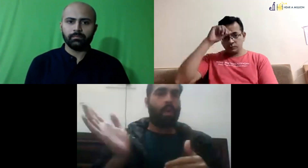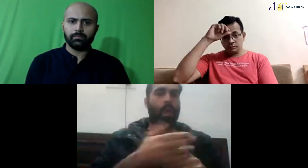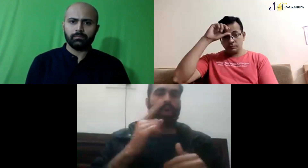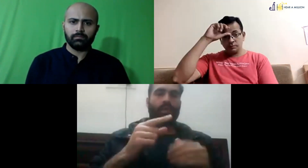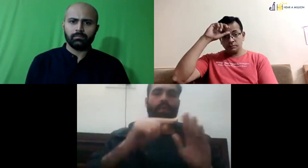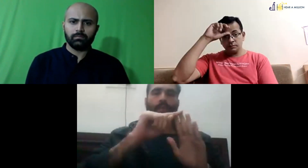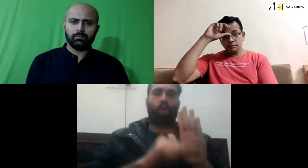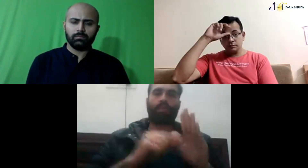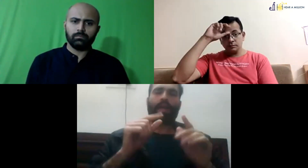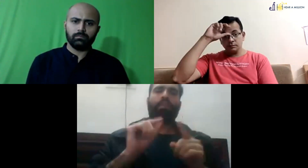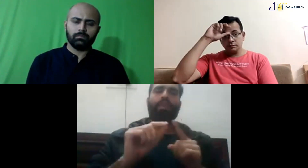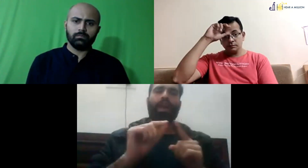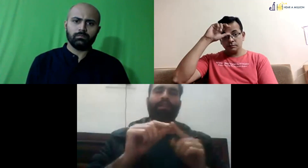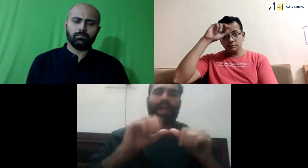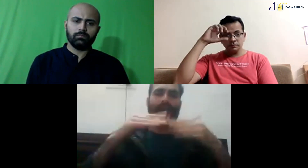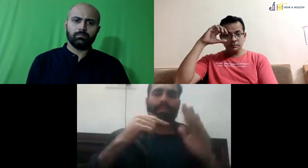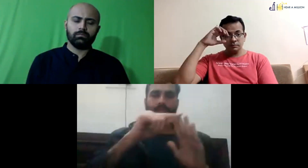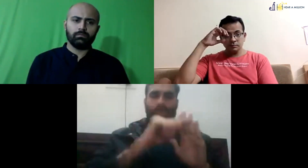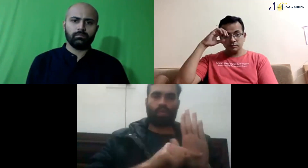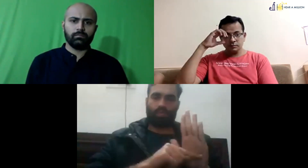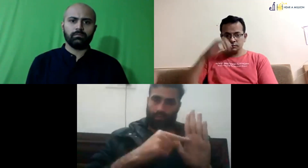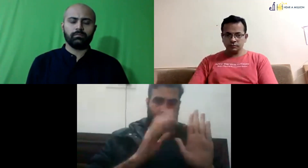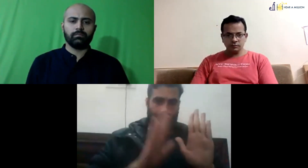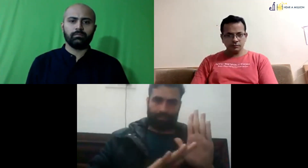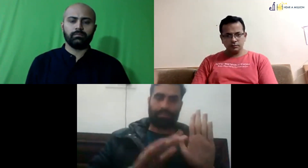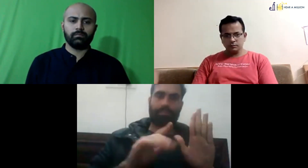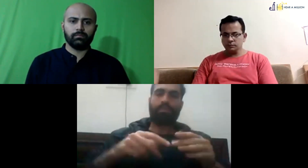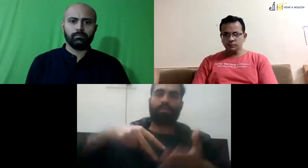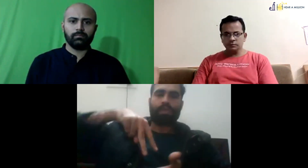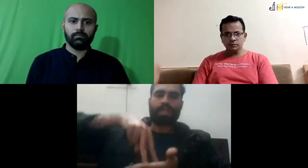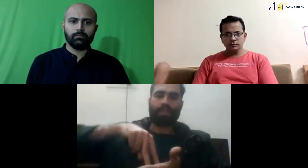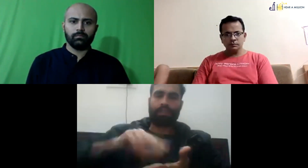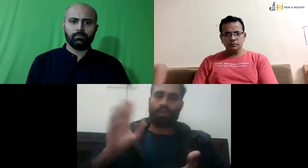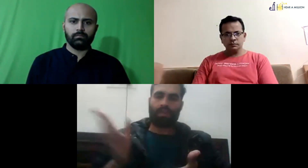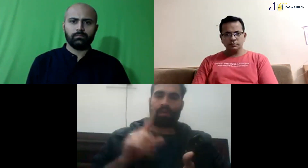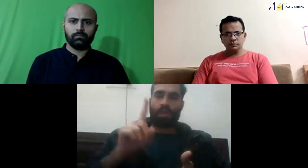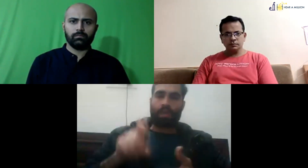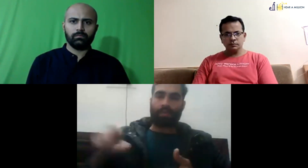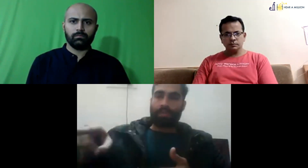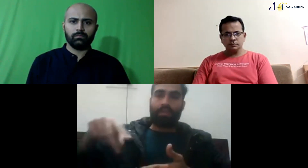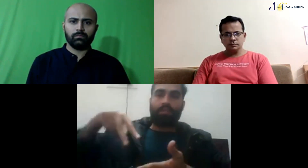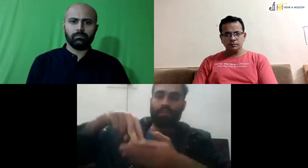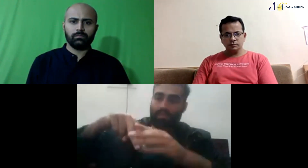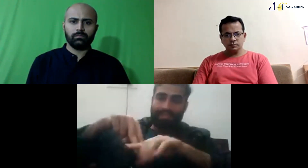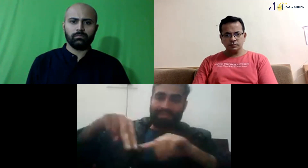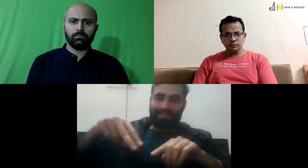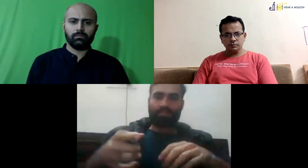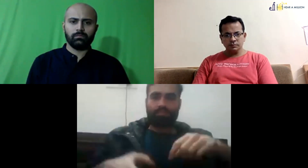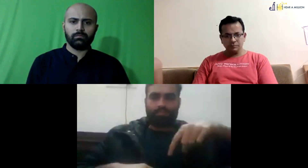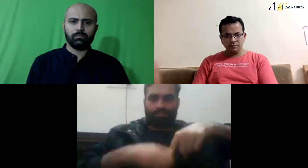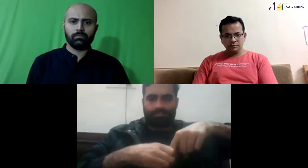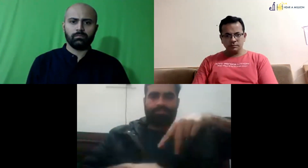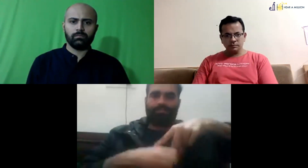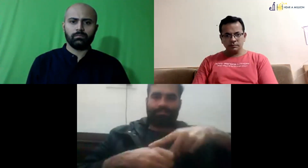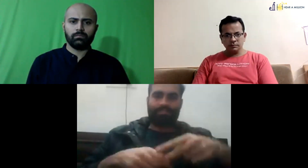in Amazon. He's working in Amazon. He is working in Amazon, so in a private sector. There is some policy to